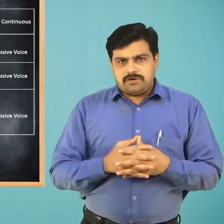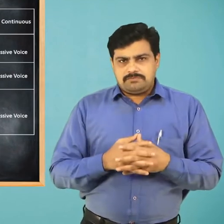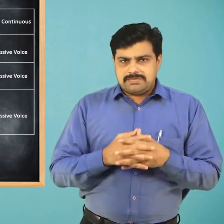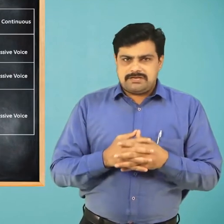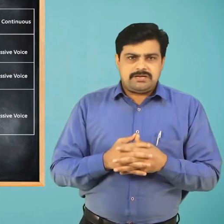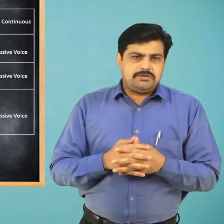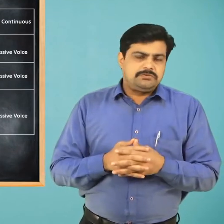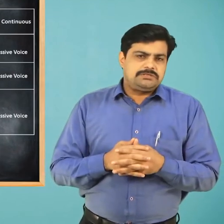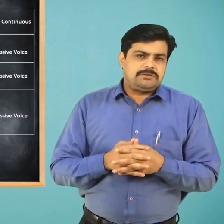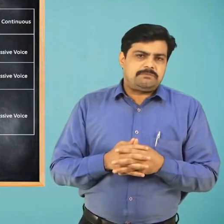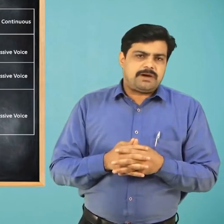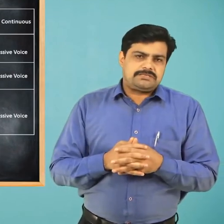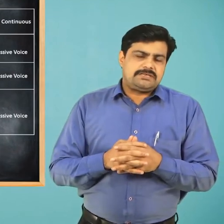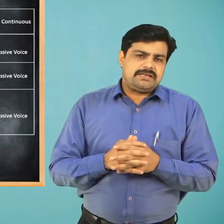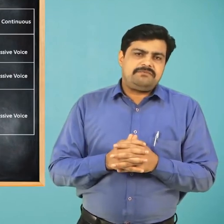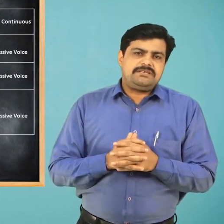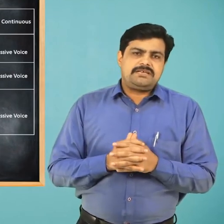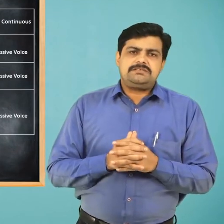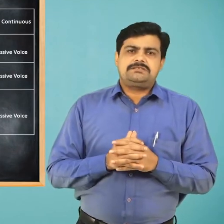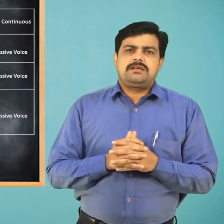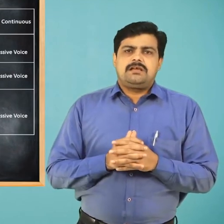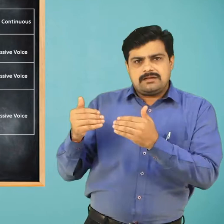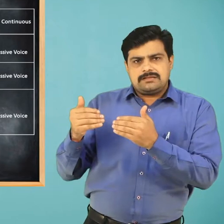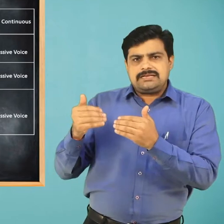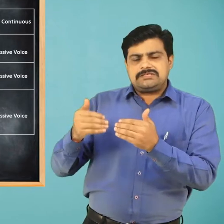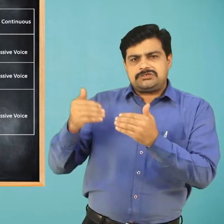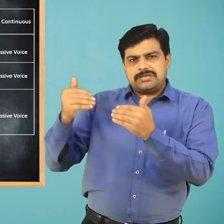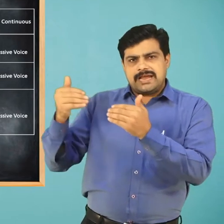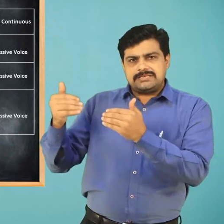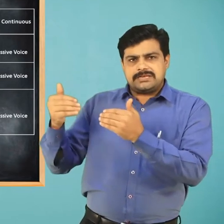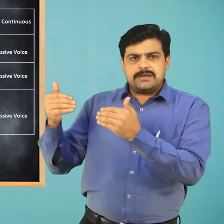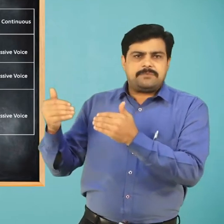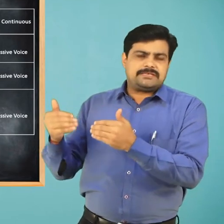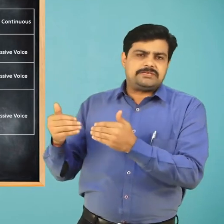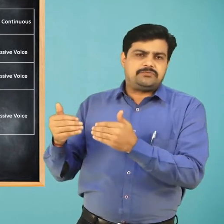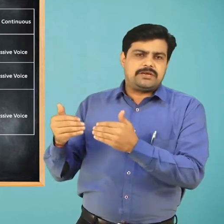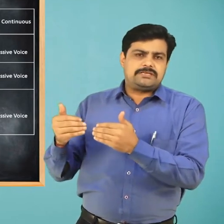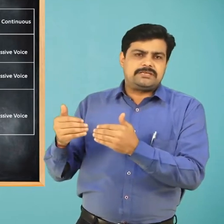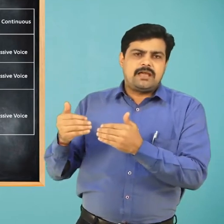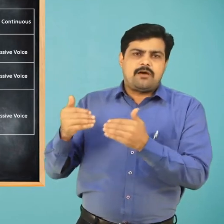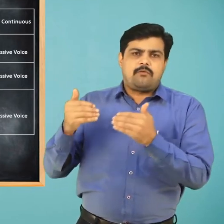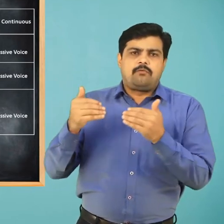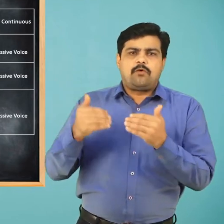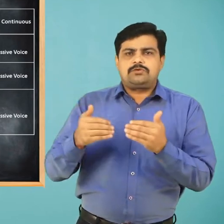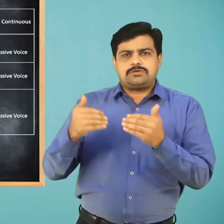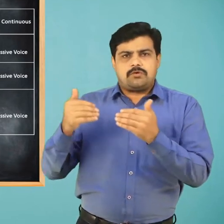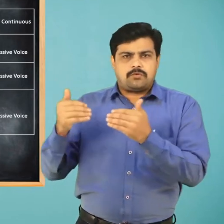verb generally used in past indefinite tense, that is changed in passive voice was or